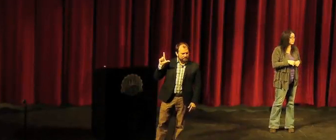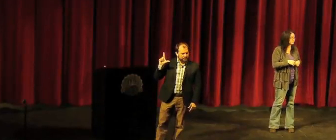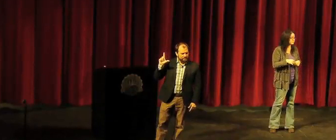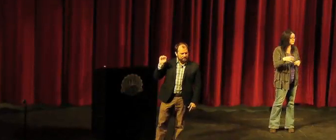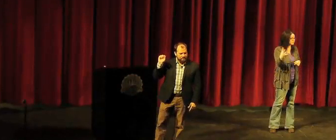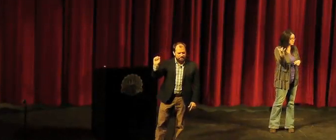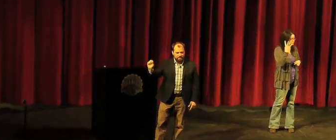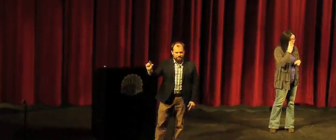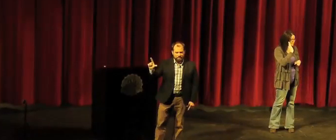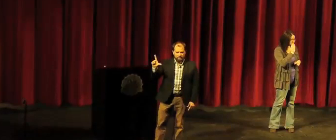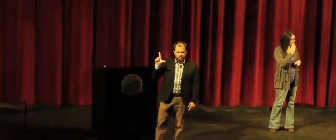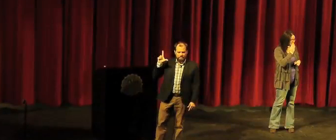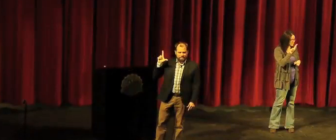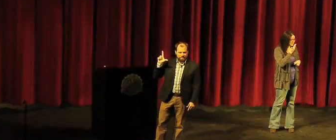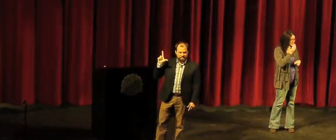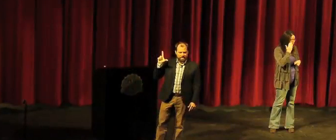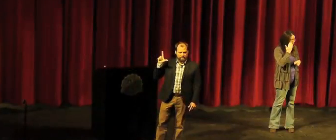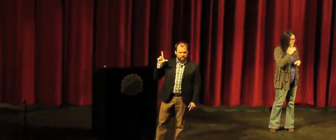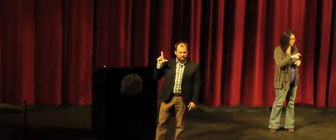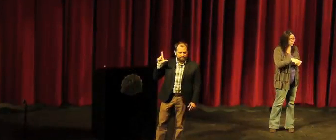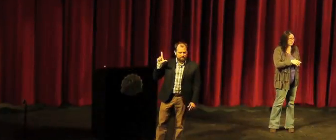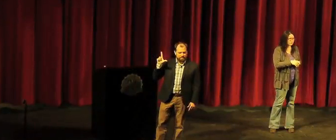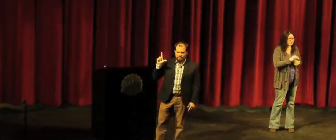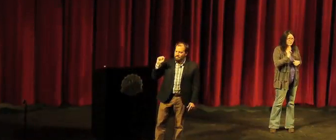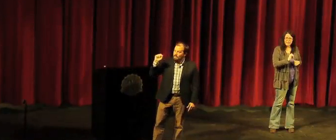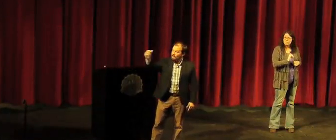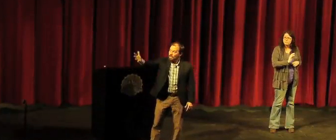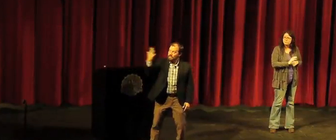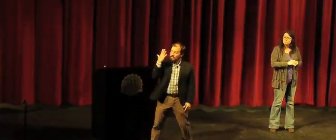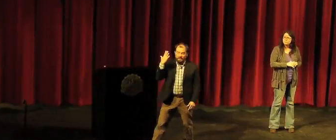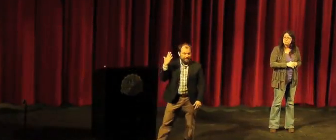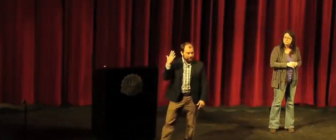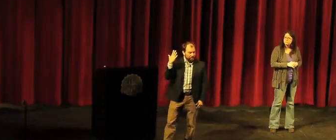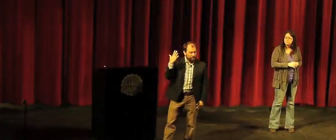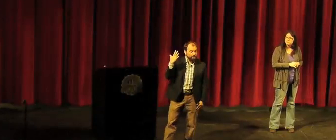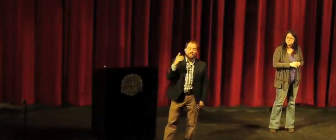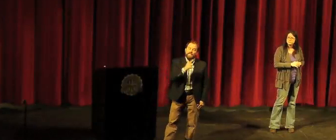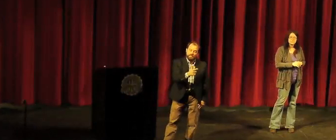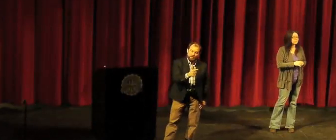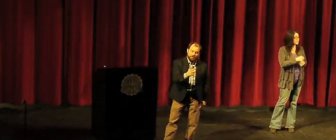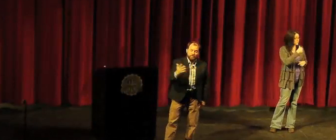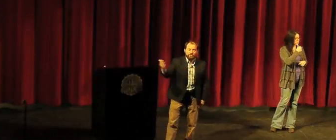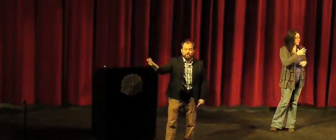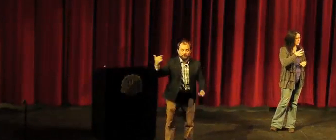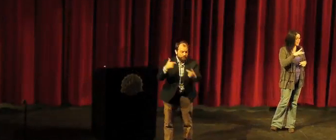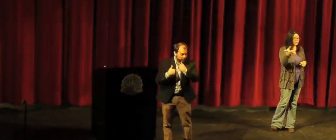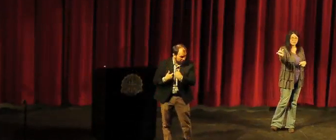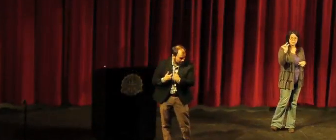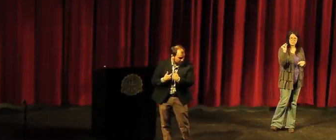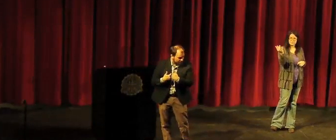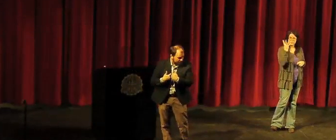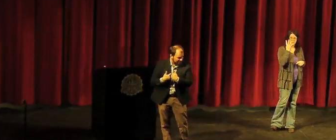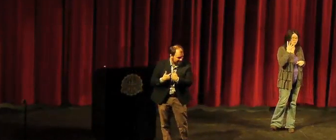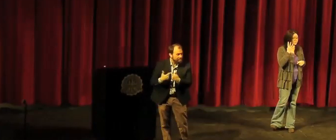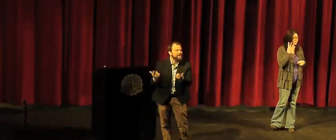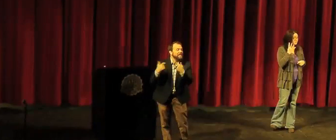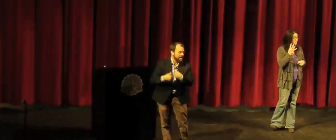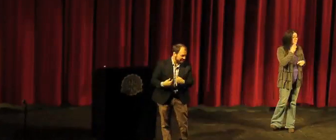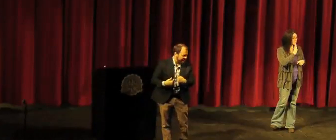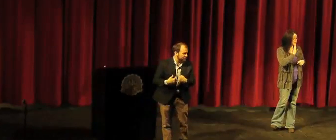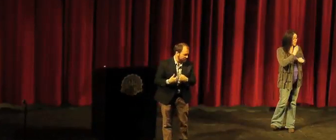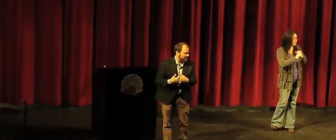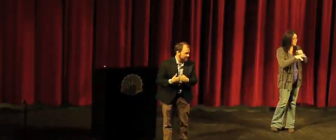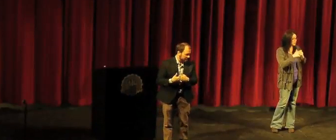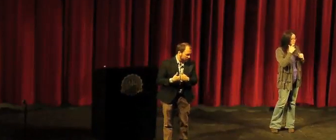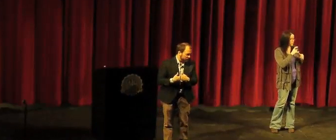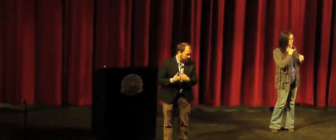Does that look familiar? That move? All of a sudden, the ladies are up close, and it's a beer commercial, so they're super interested in them because